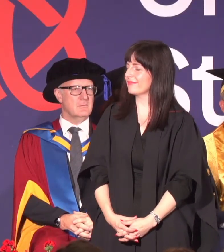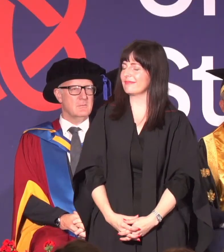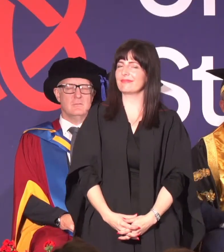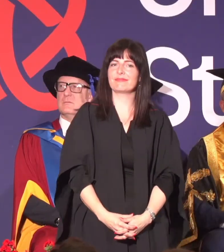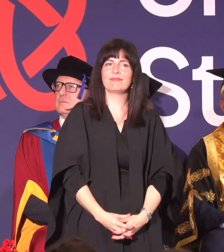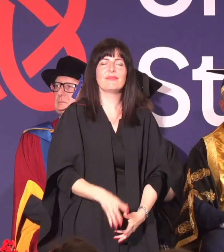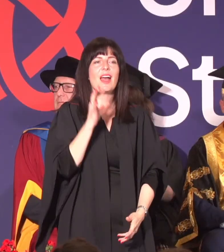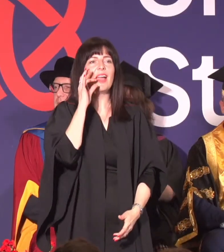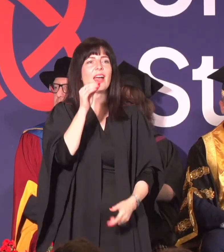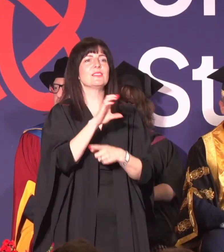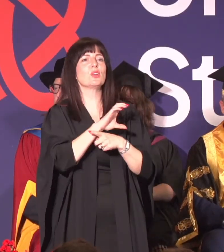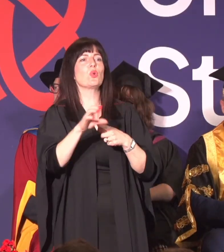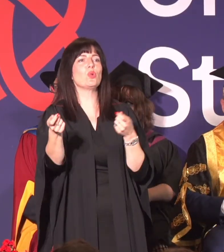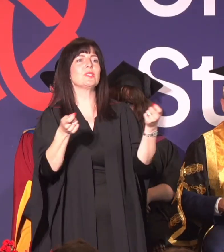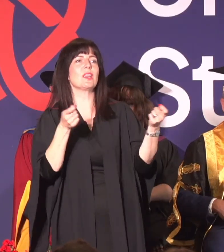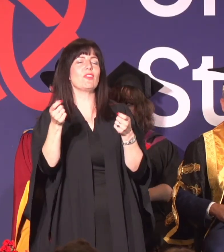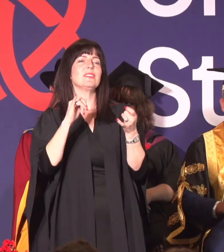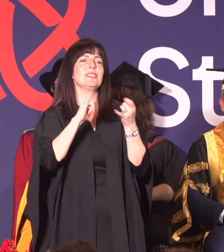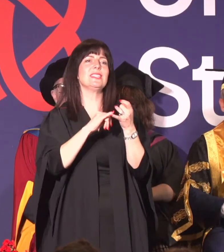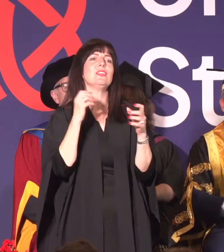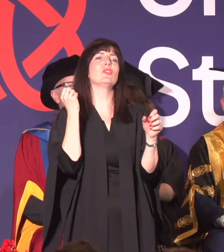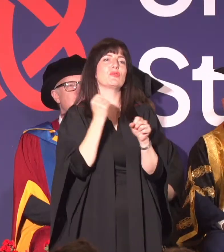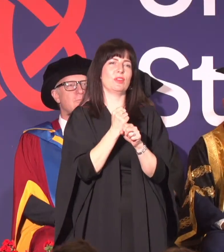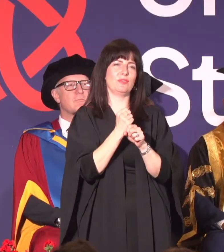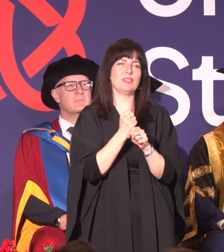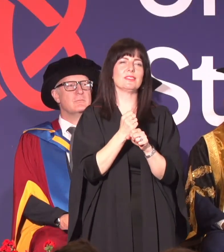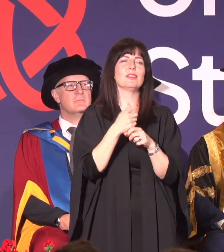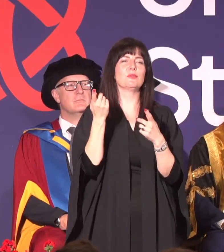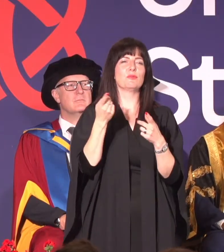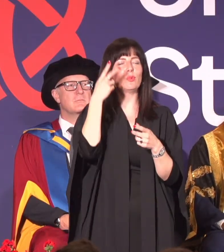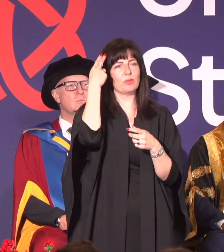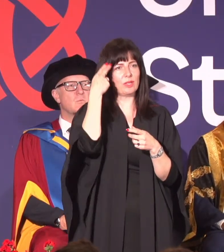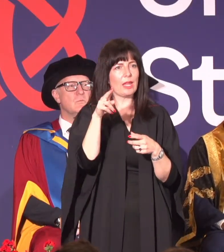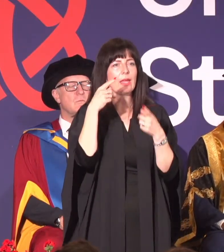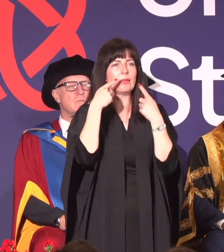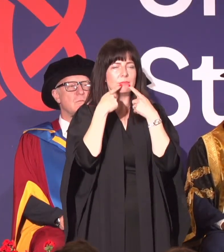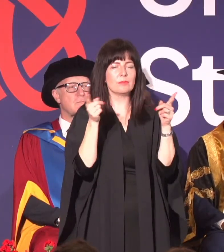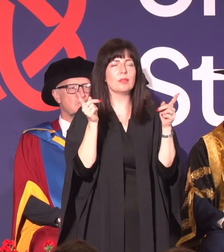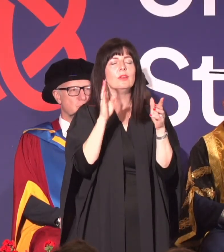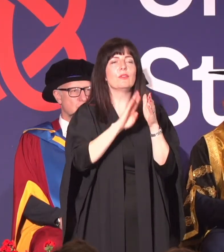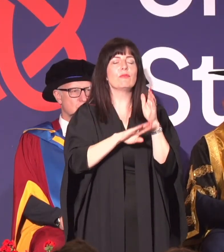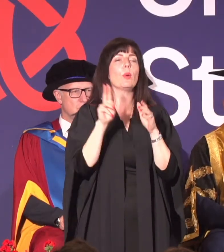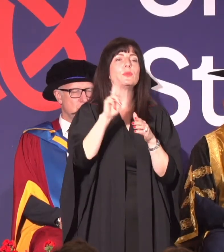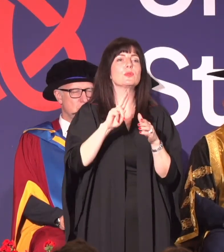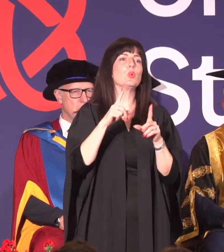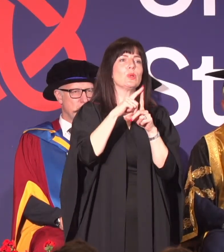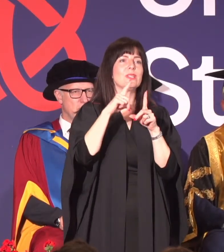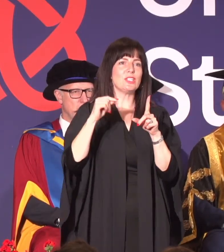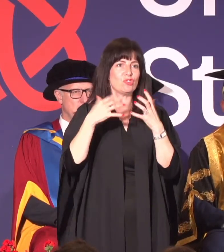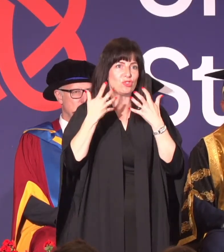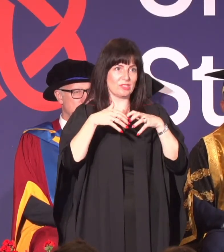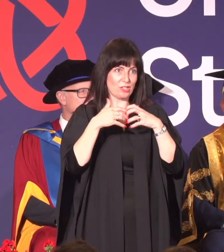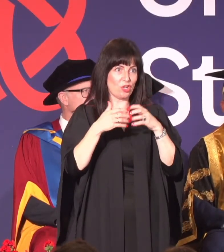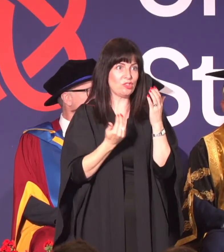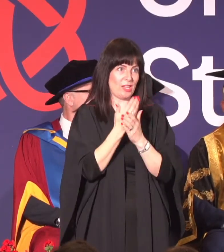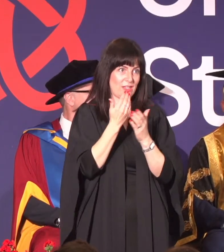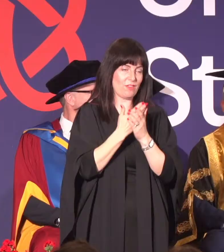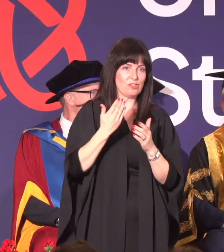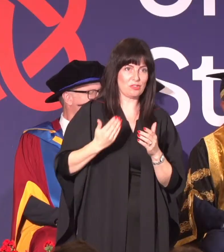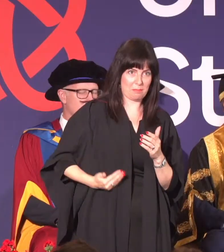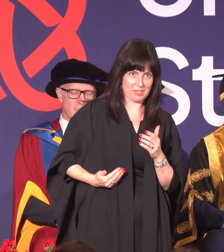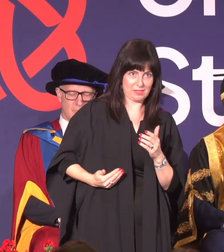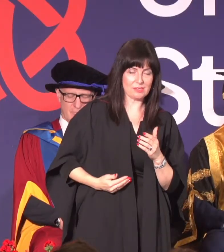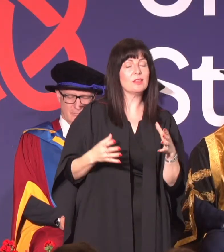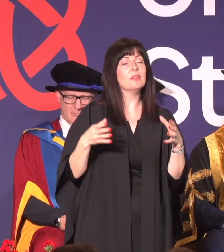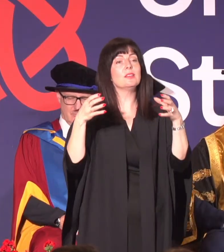I invite the course director, Stephen Griffiths, to present the graduands from the School of Digital Technology, Innovation and Business